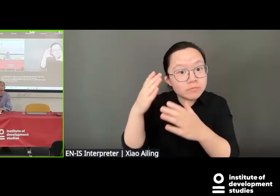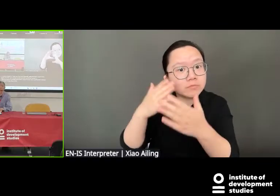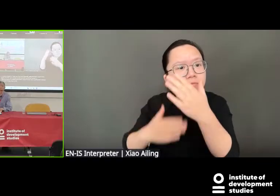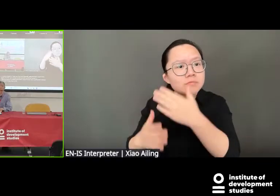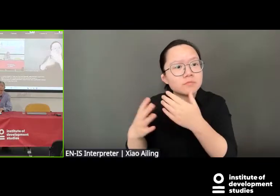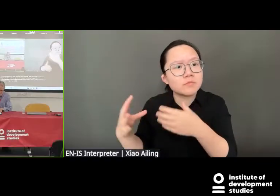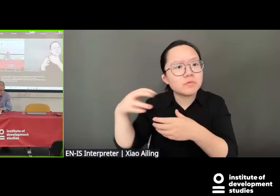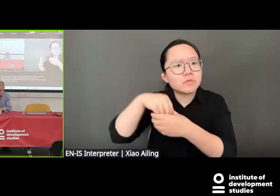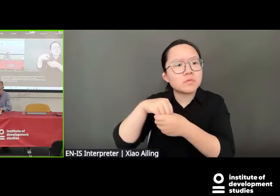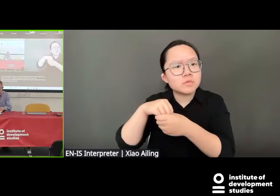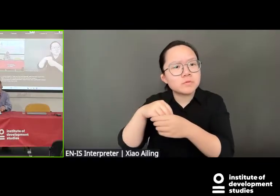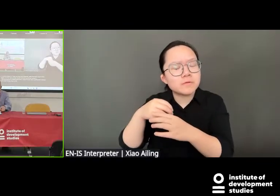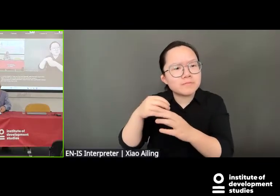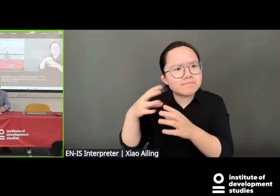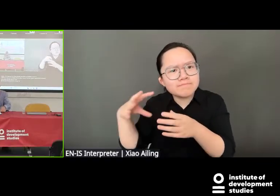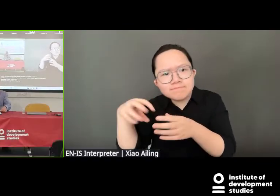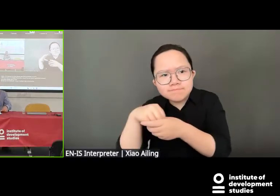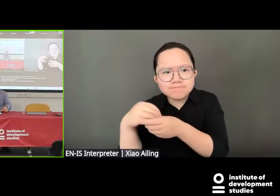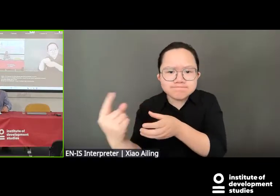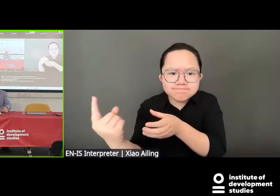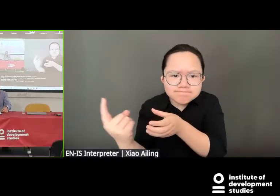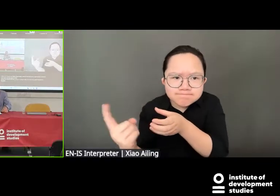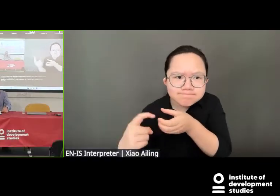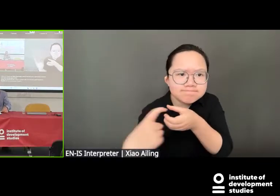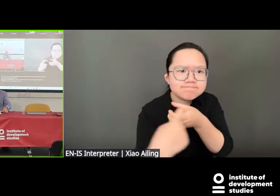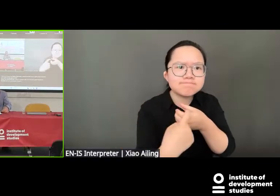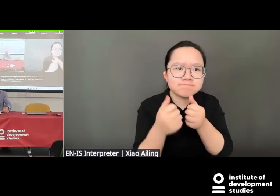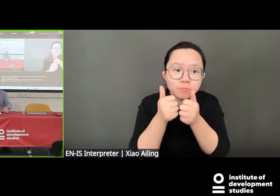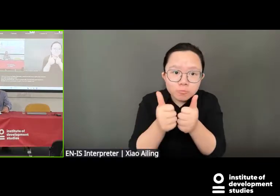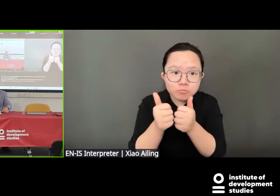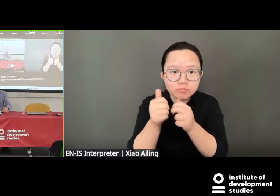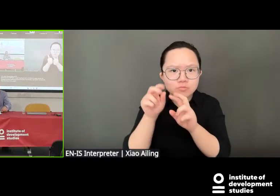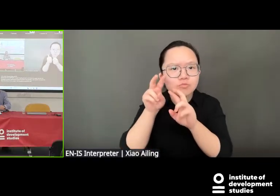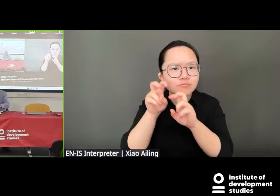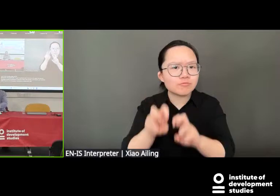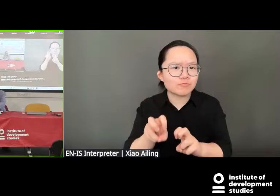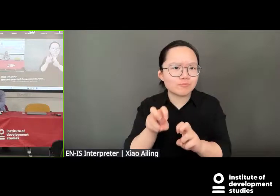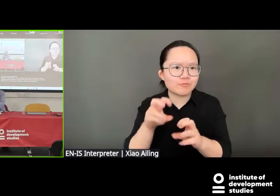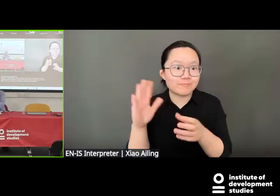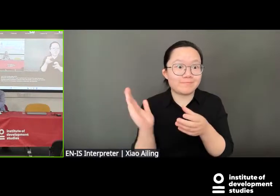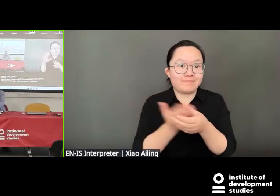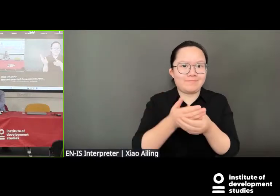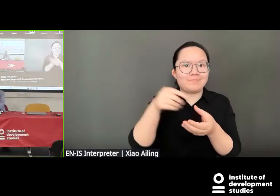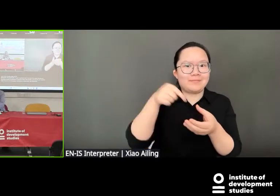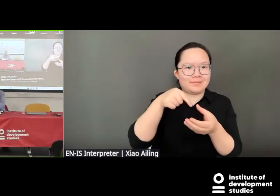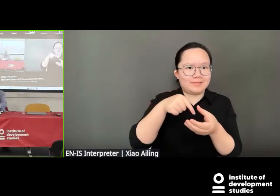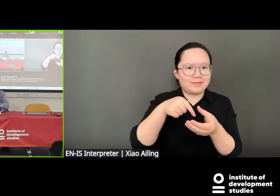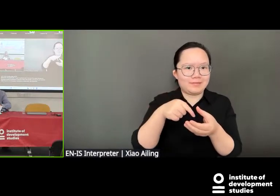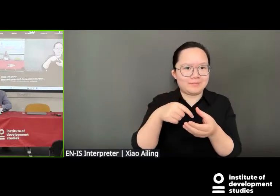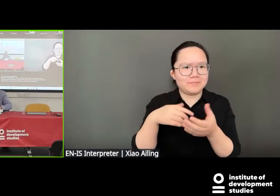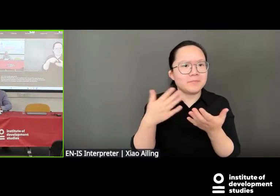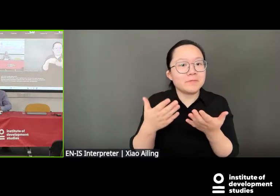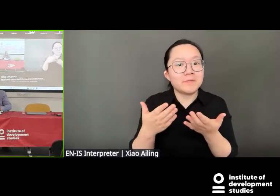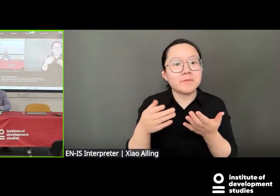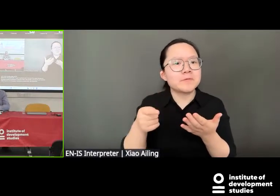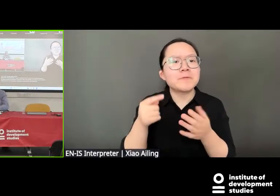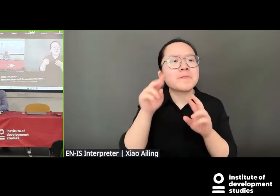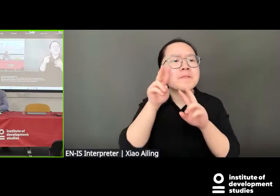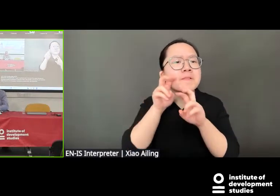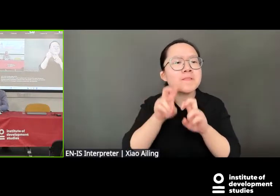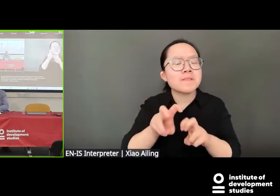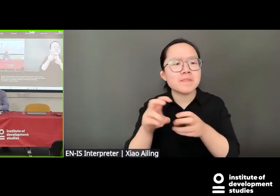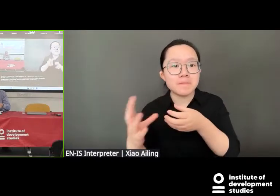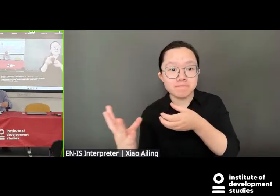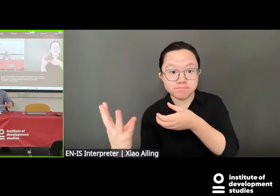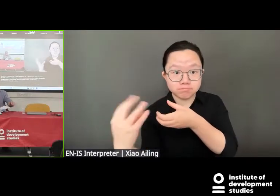on in the paper, which is participatory researchers with disabilities. So as mentioned, research, evidence, and